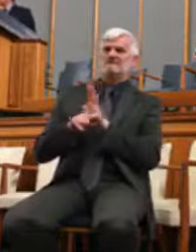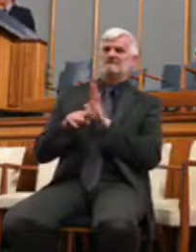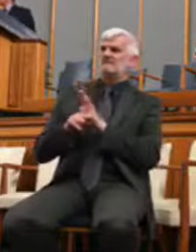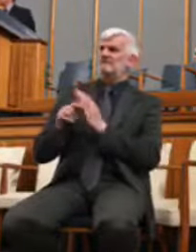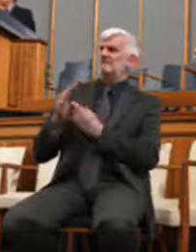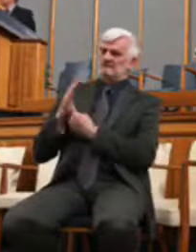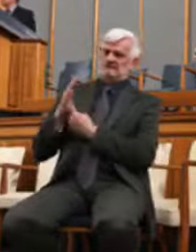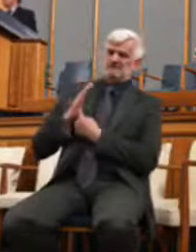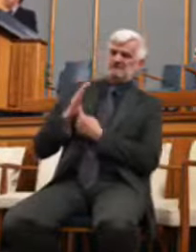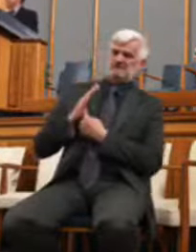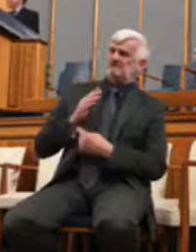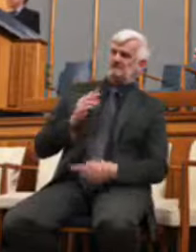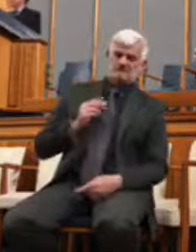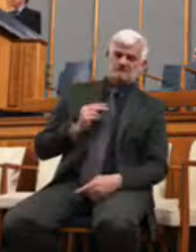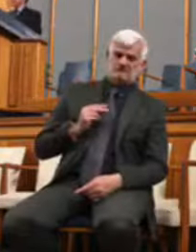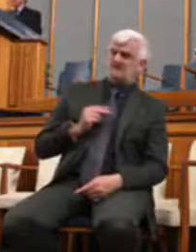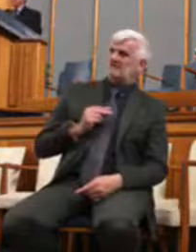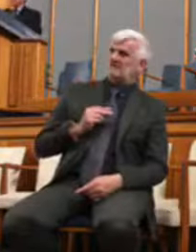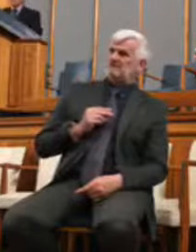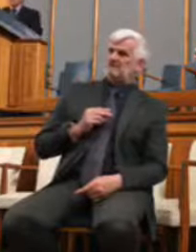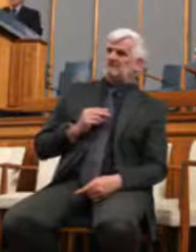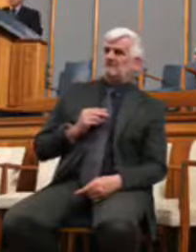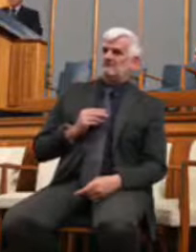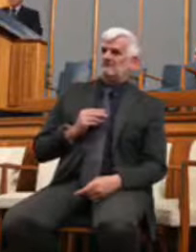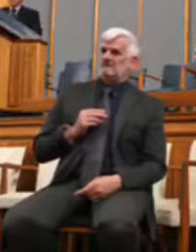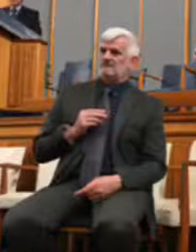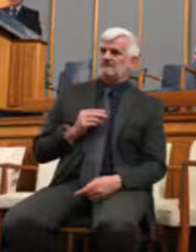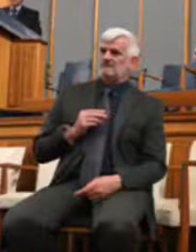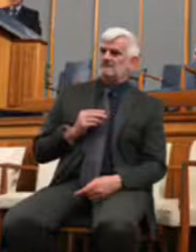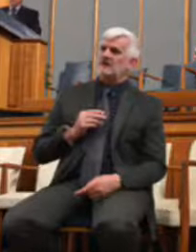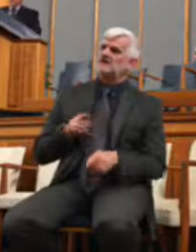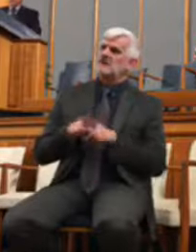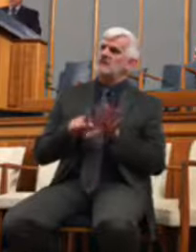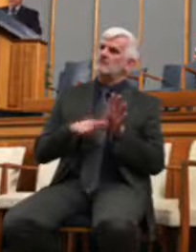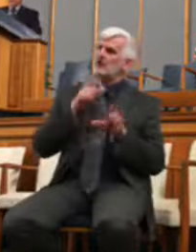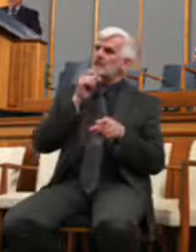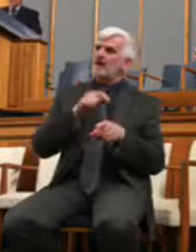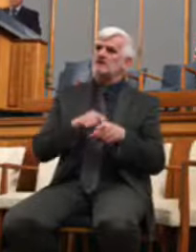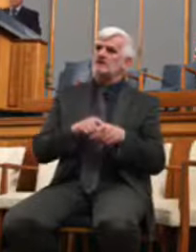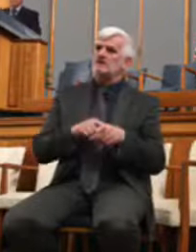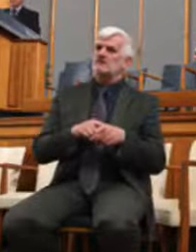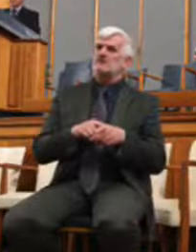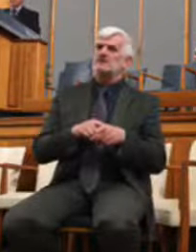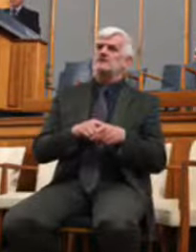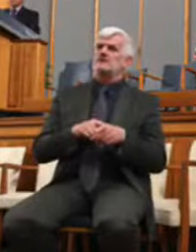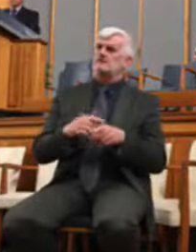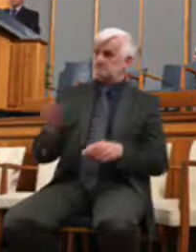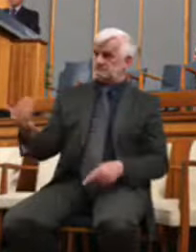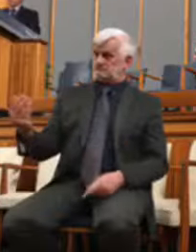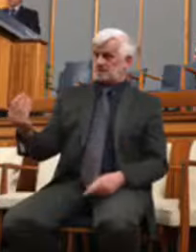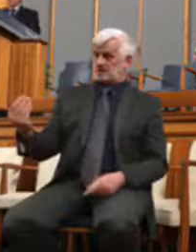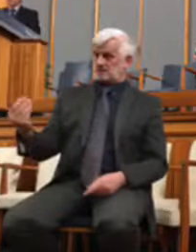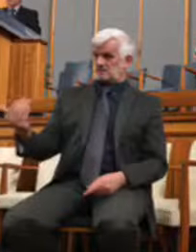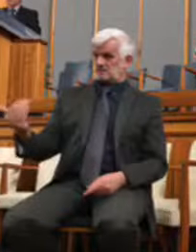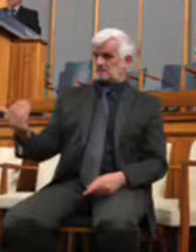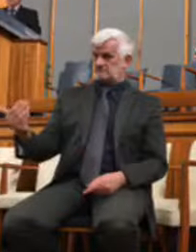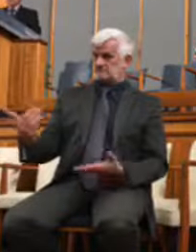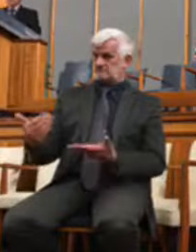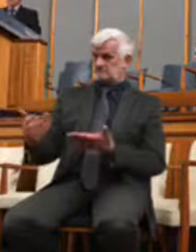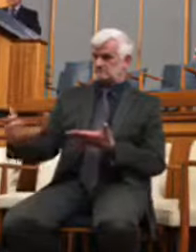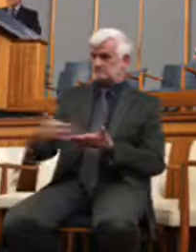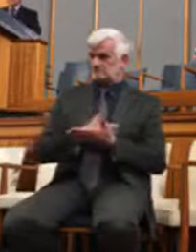they should. But this young man, he went far from his father.